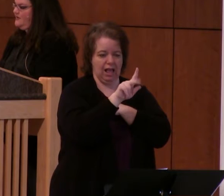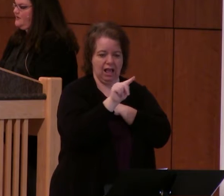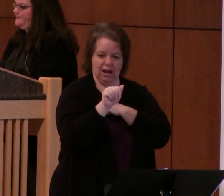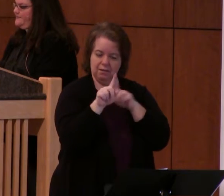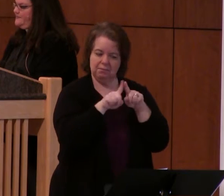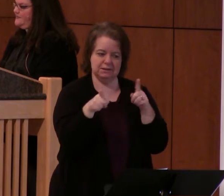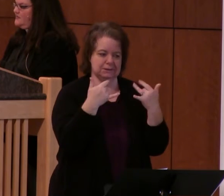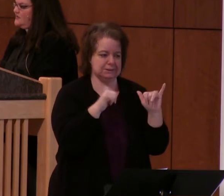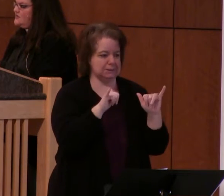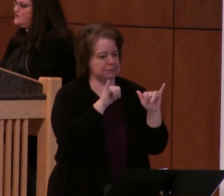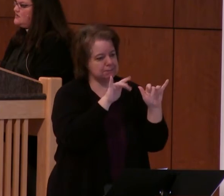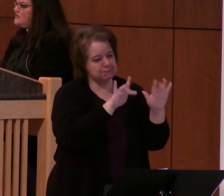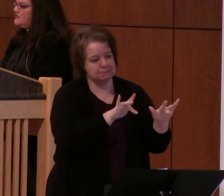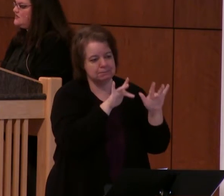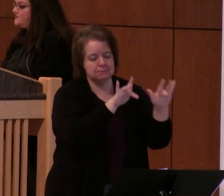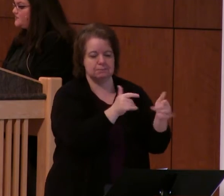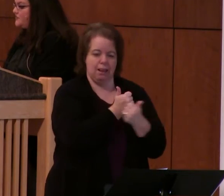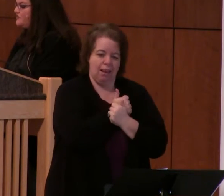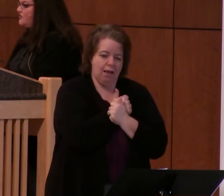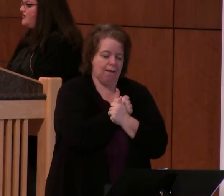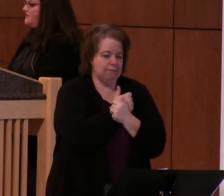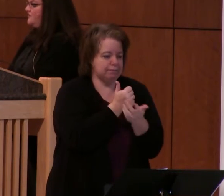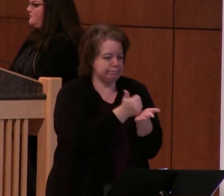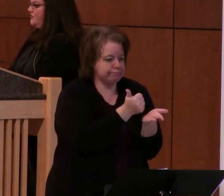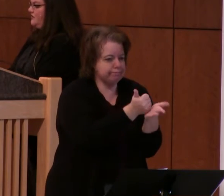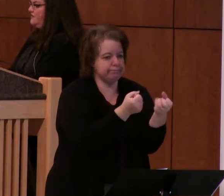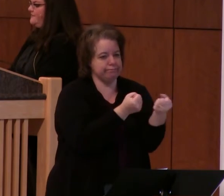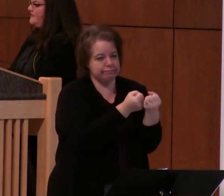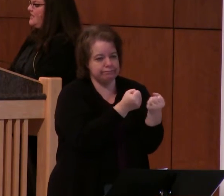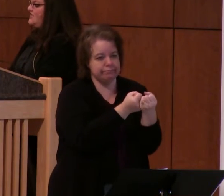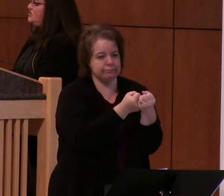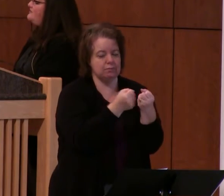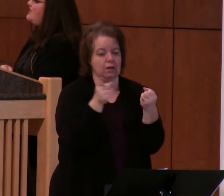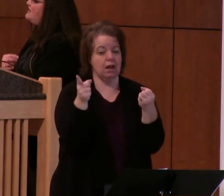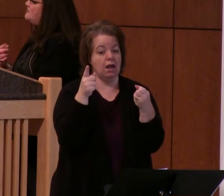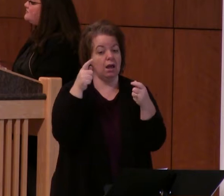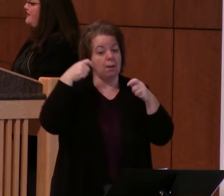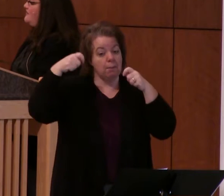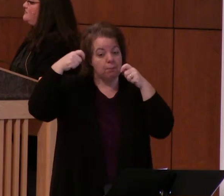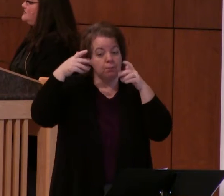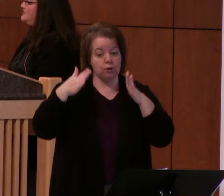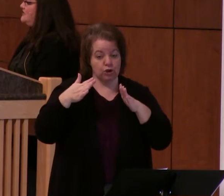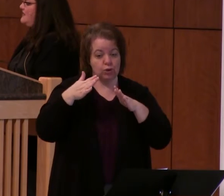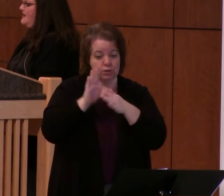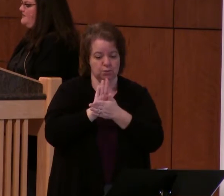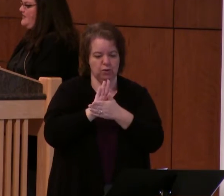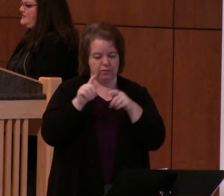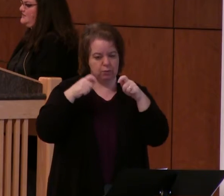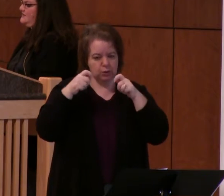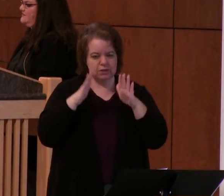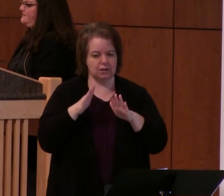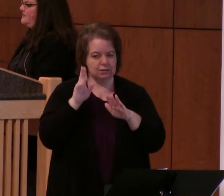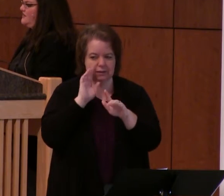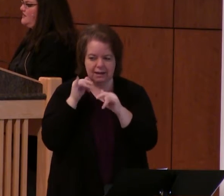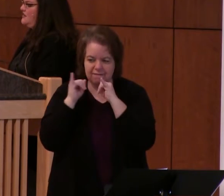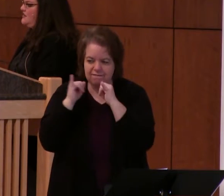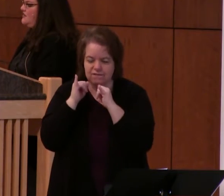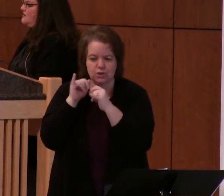destitute people. The producer interviewed her as she made her rounds in that